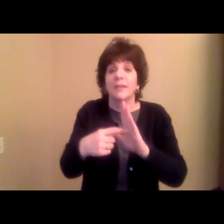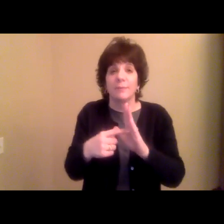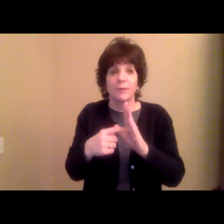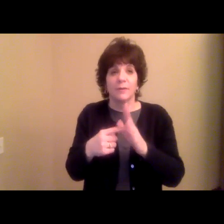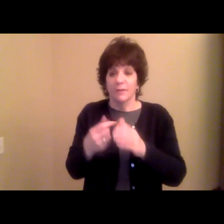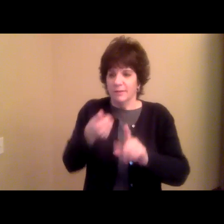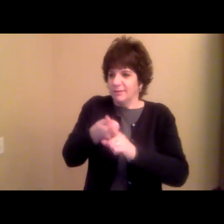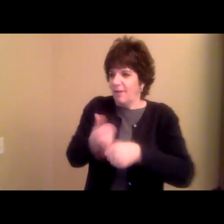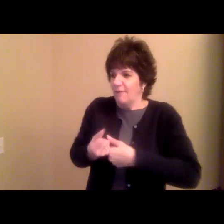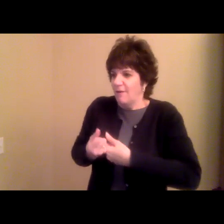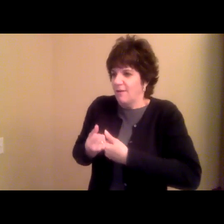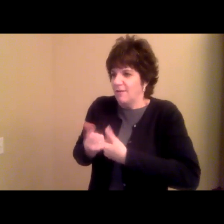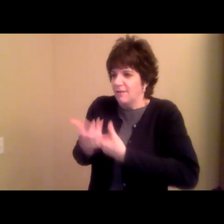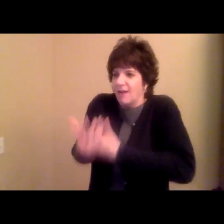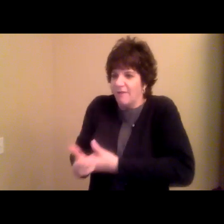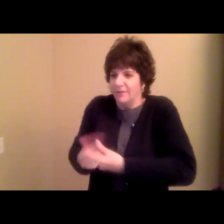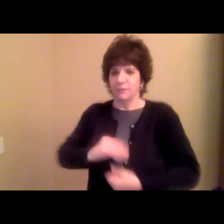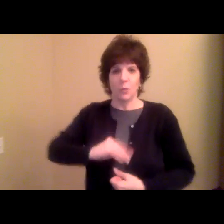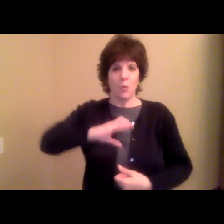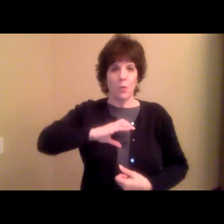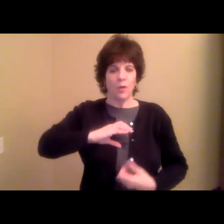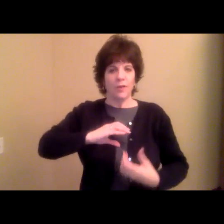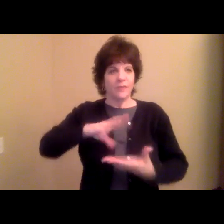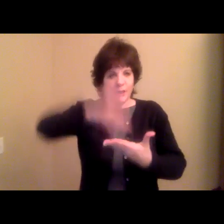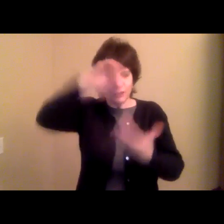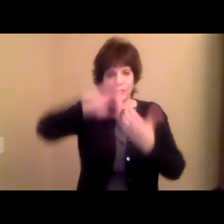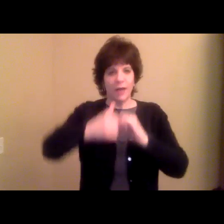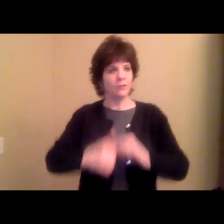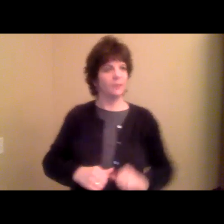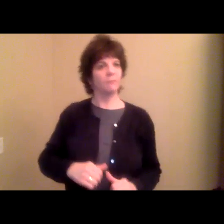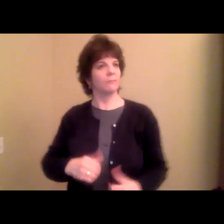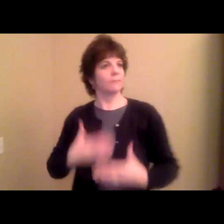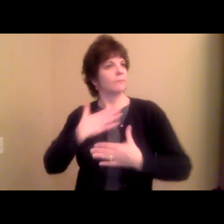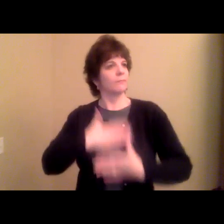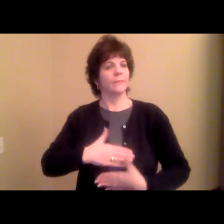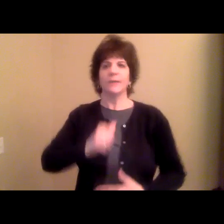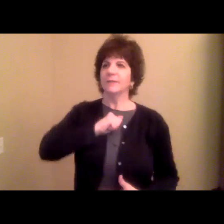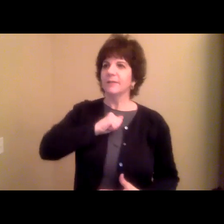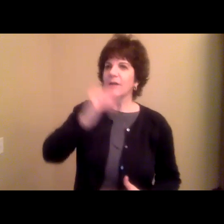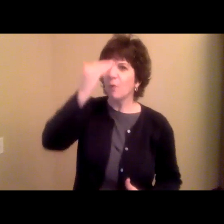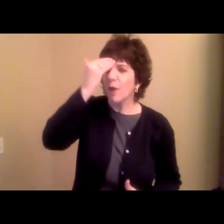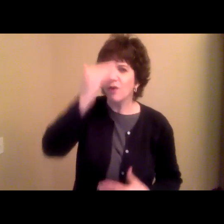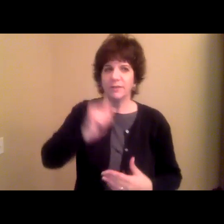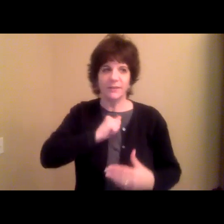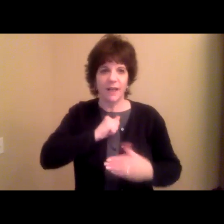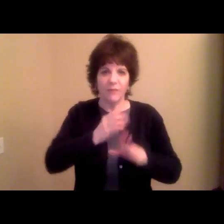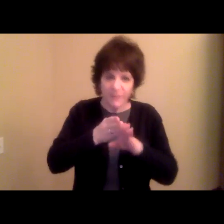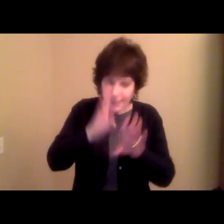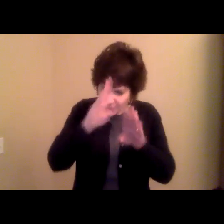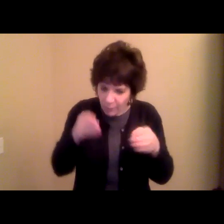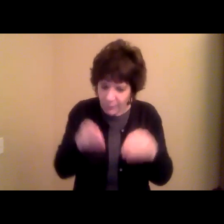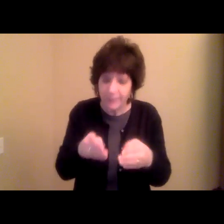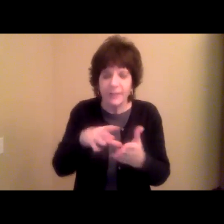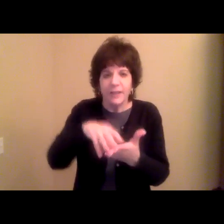self-confidence, they learn self-presentation, they learn self-awareness, self-discipline. They